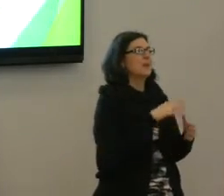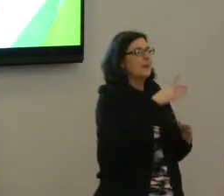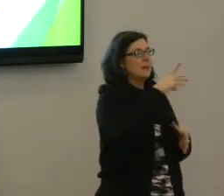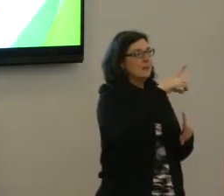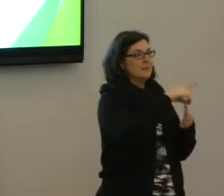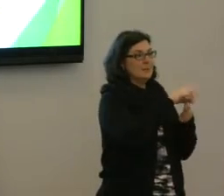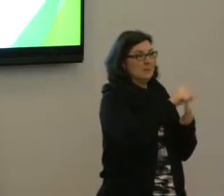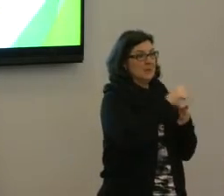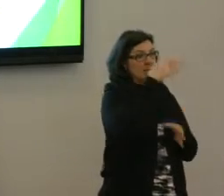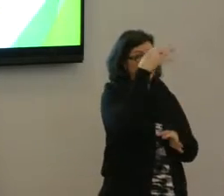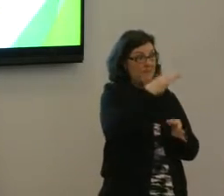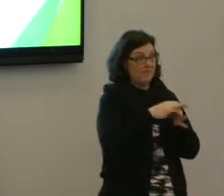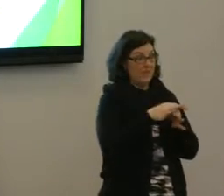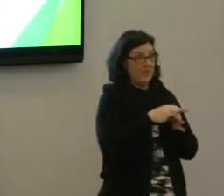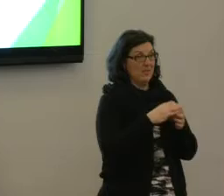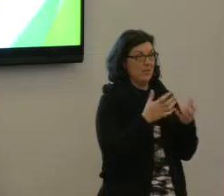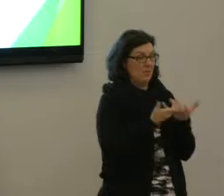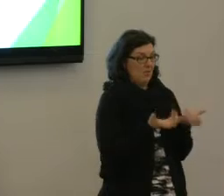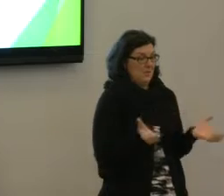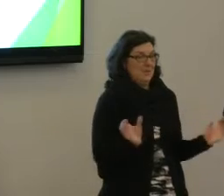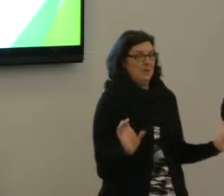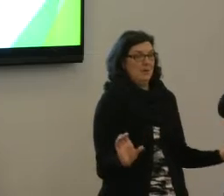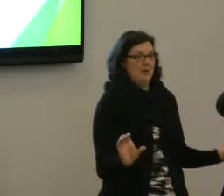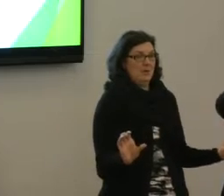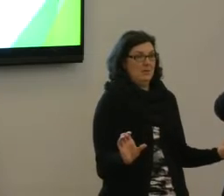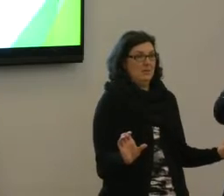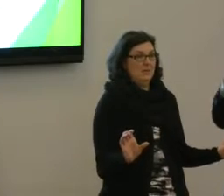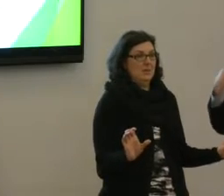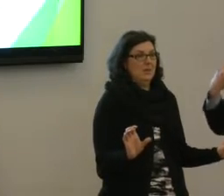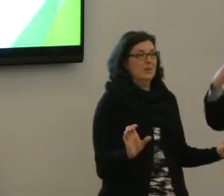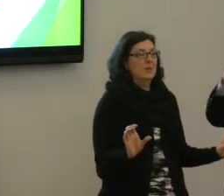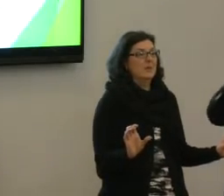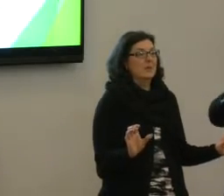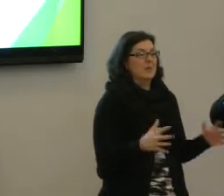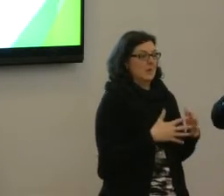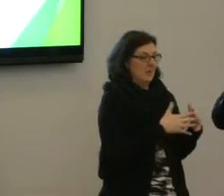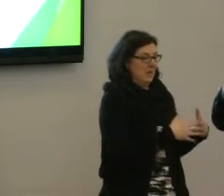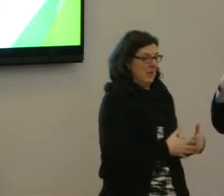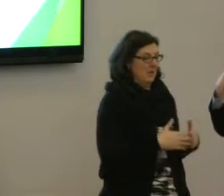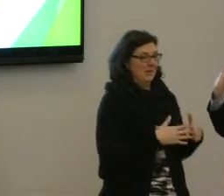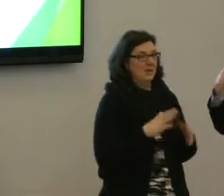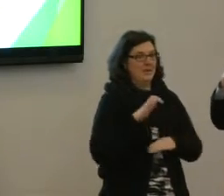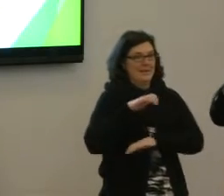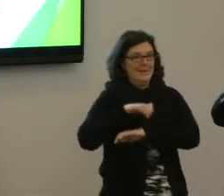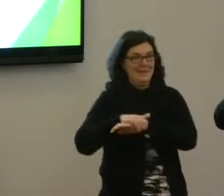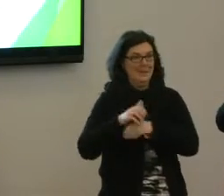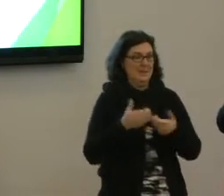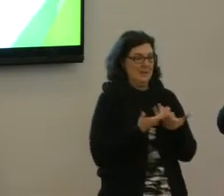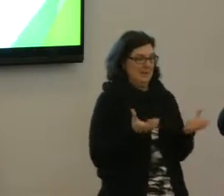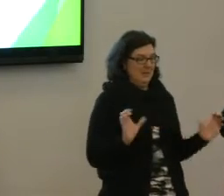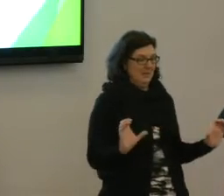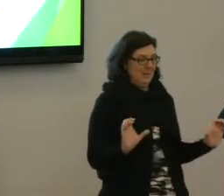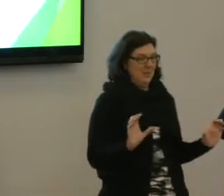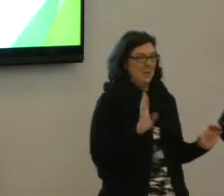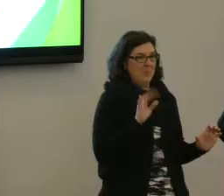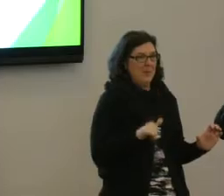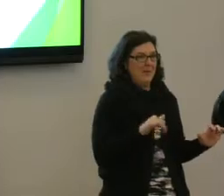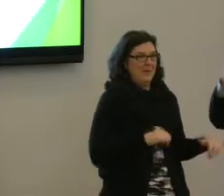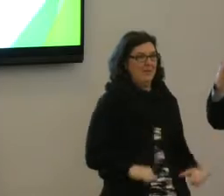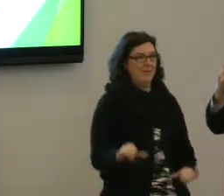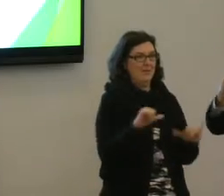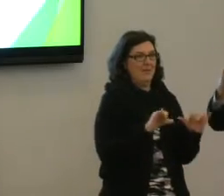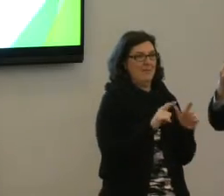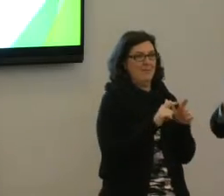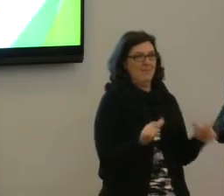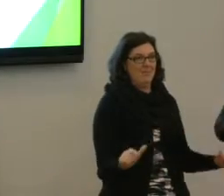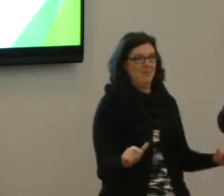that are kind of often separated, like Churchill said, between America and the UK, separated by the common language. You get